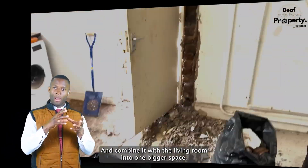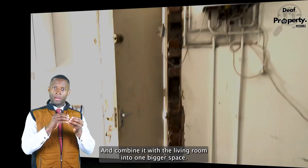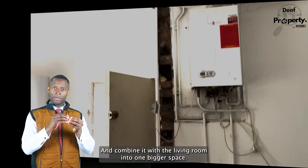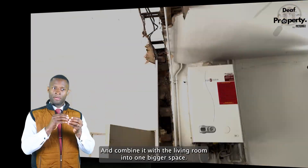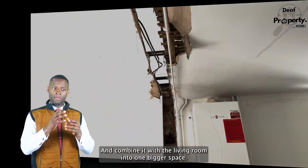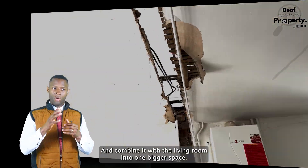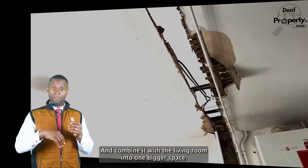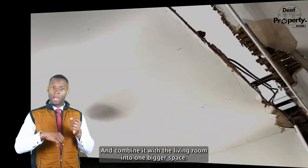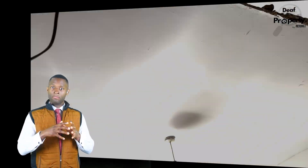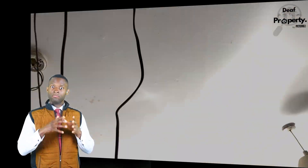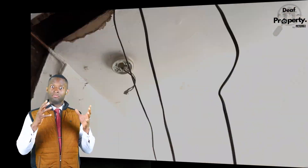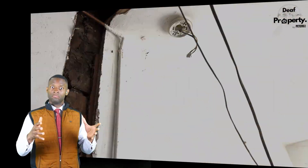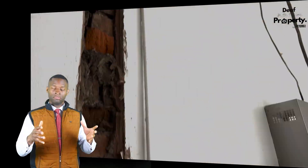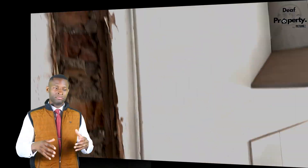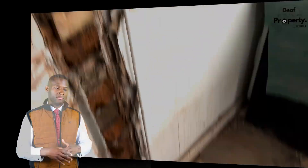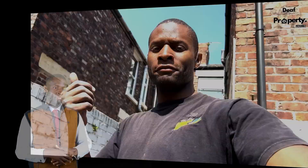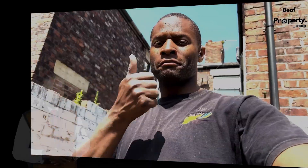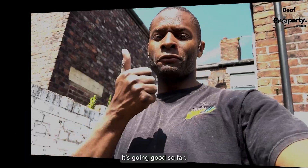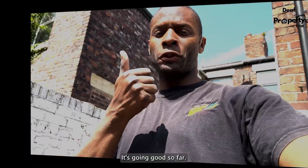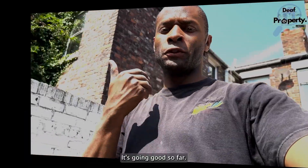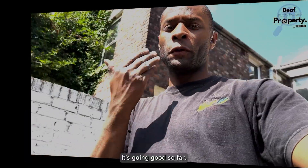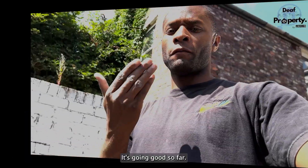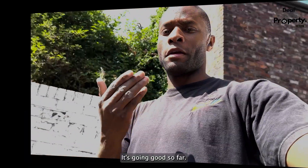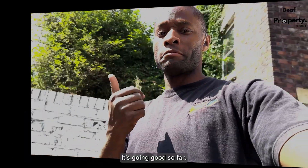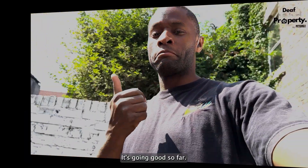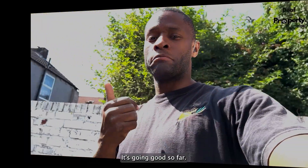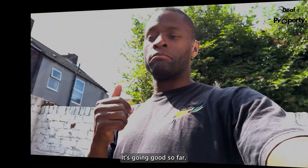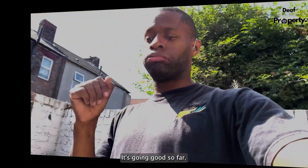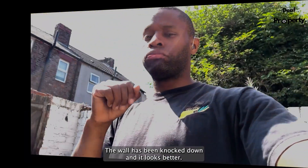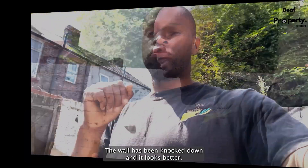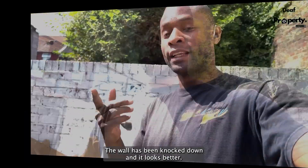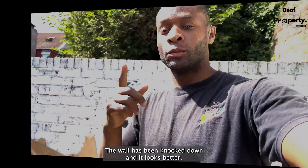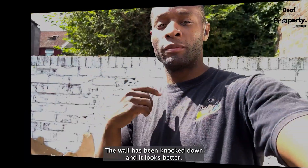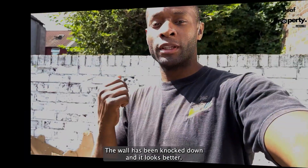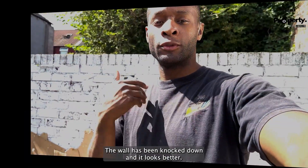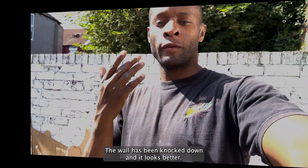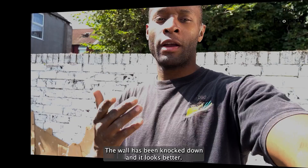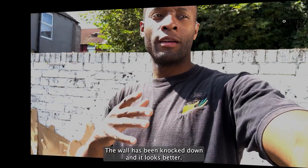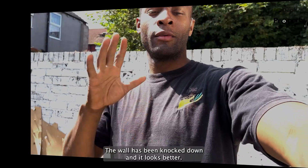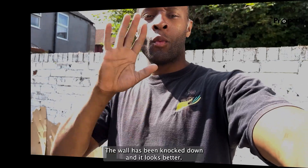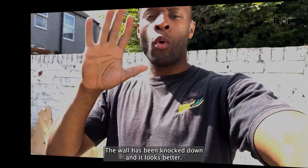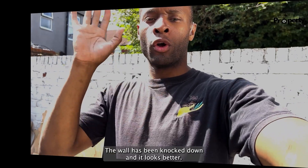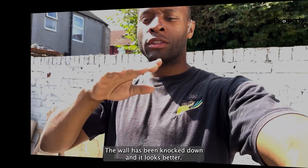into one bigger space. It's going good so far. The wall is being knocked down and it looks